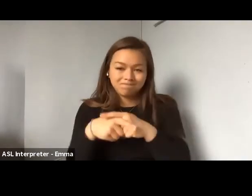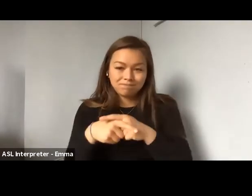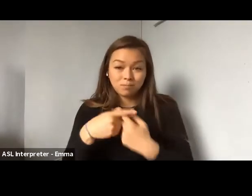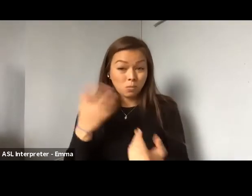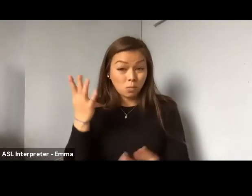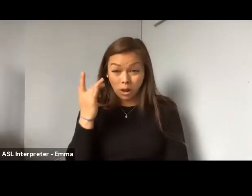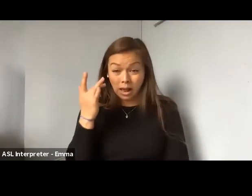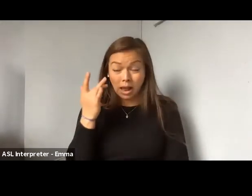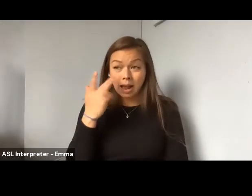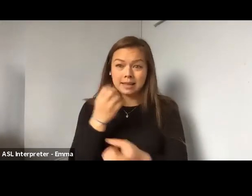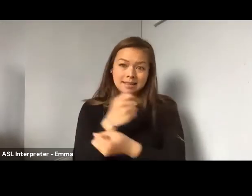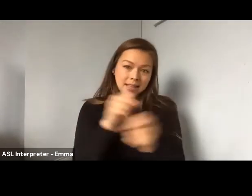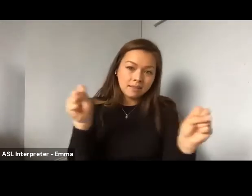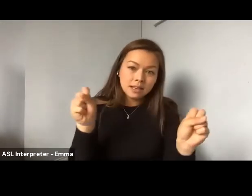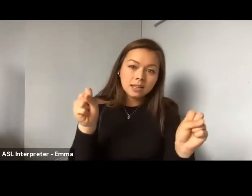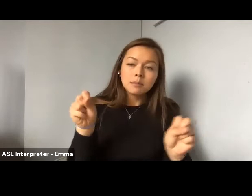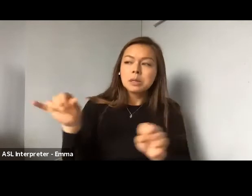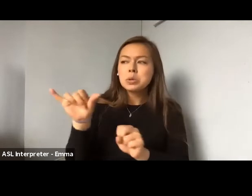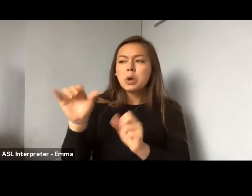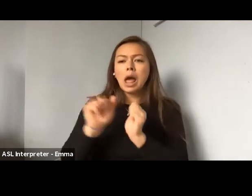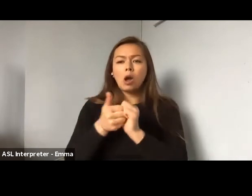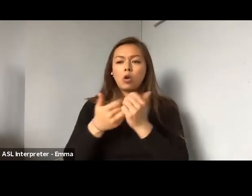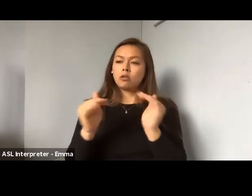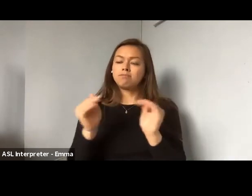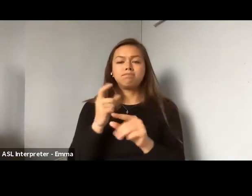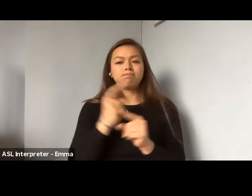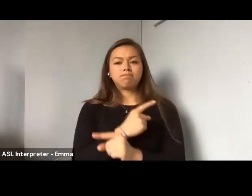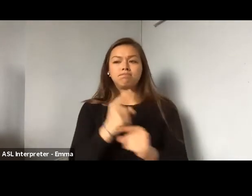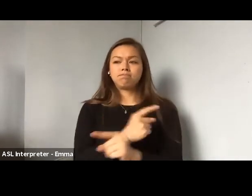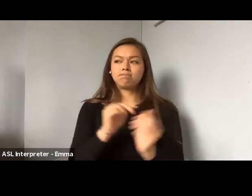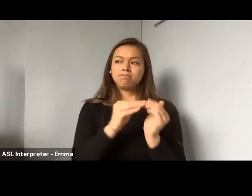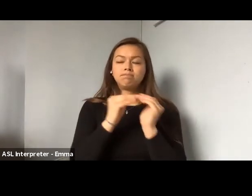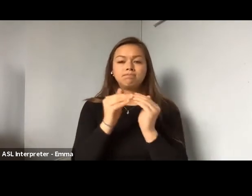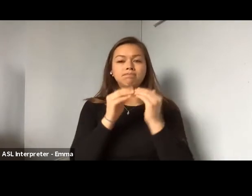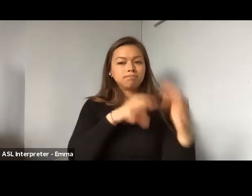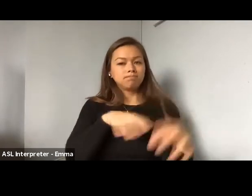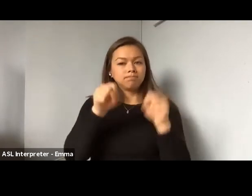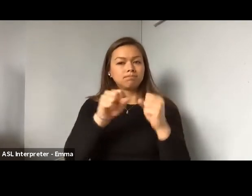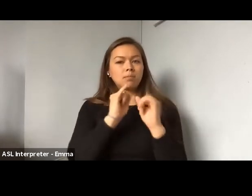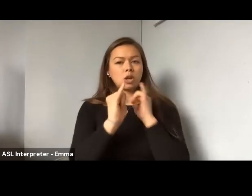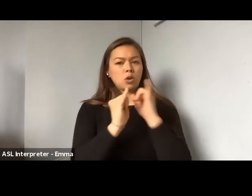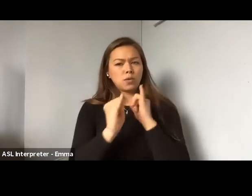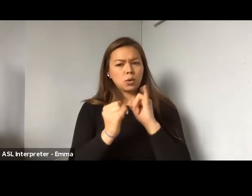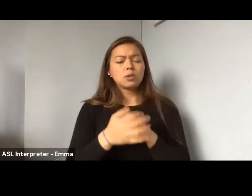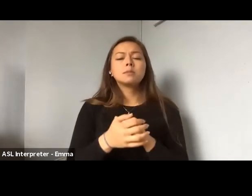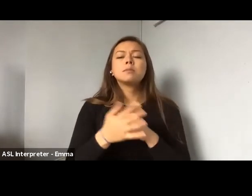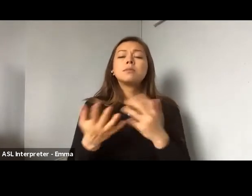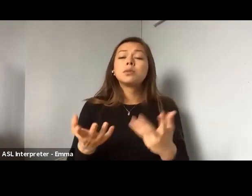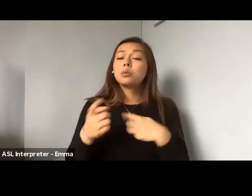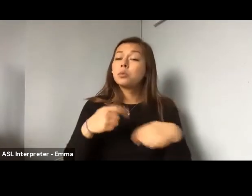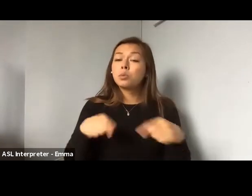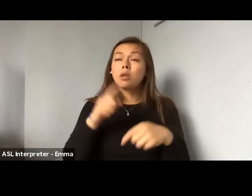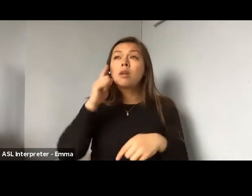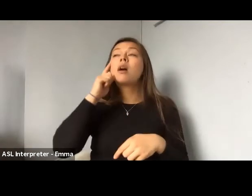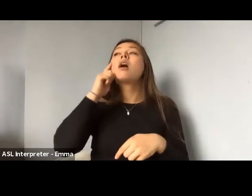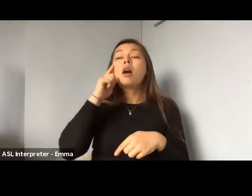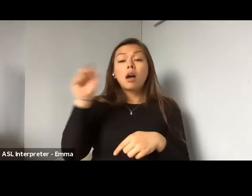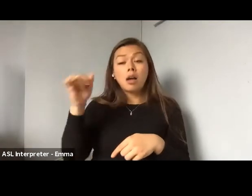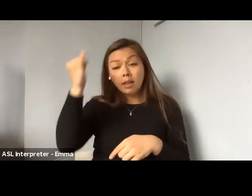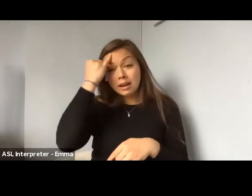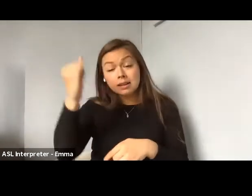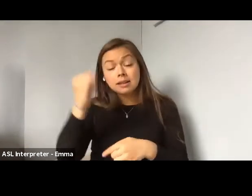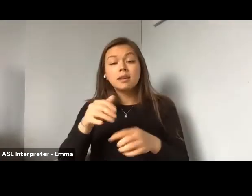interviews. Another idea that's came up is an idea of building welcome packages with treats, snacks, supplies to make everyone feel a